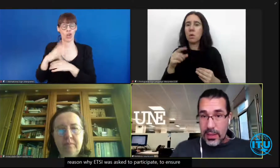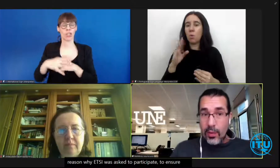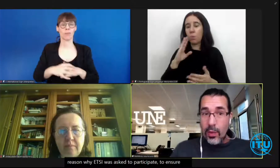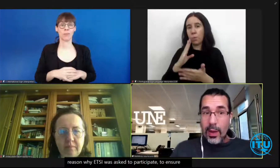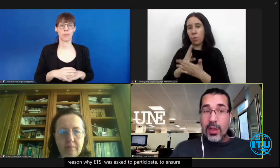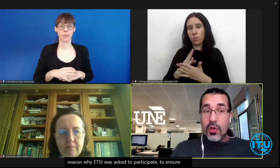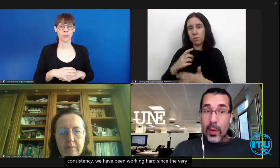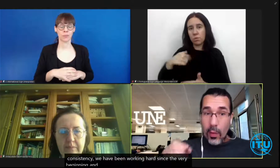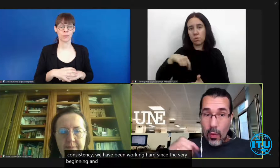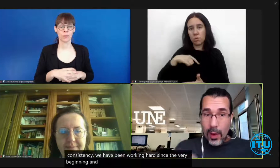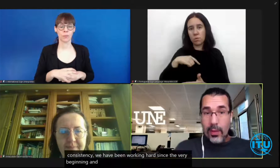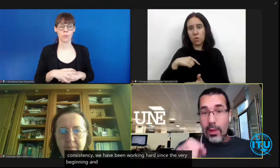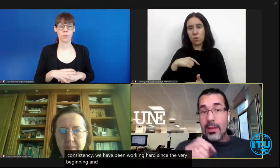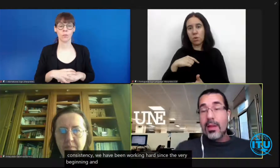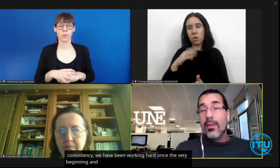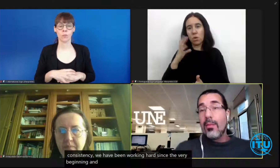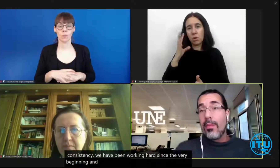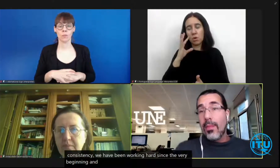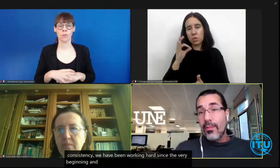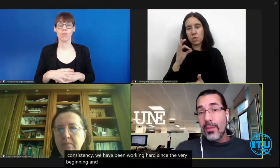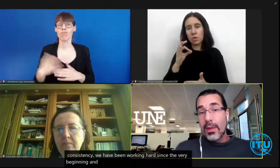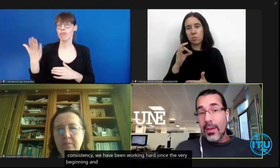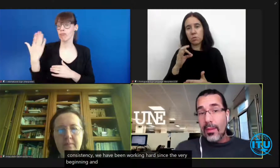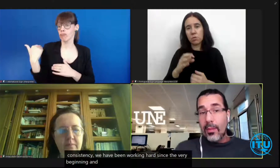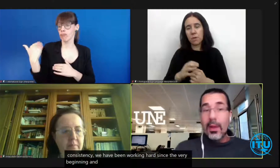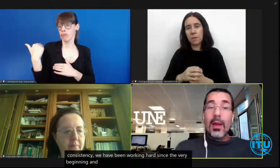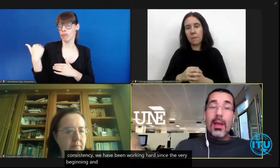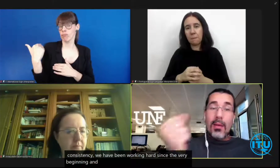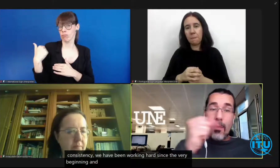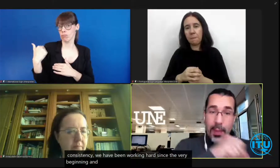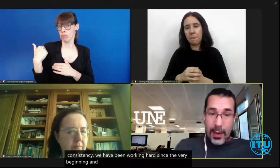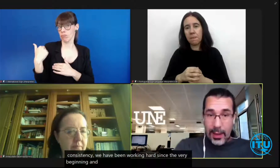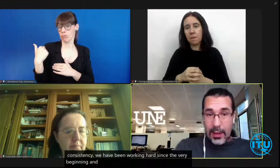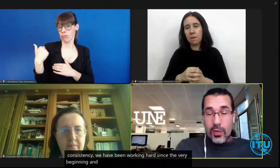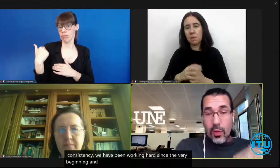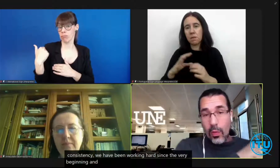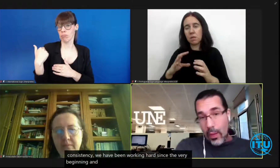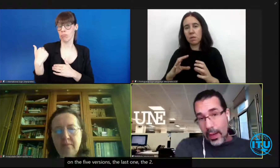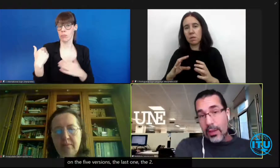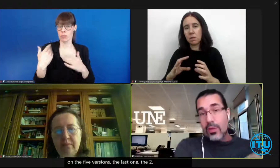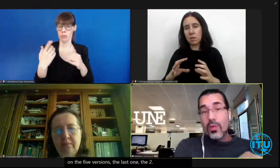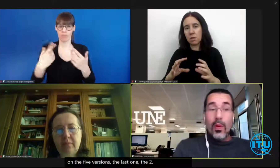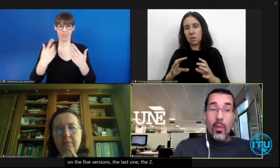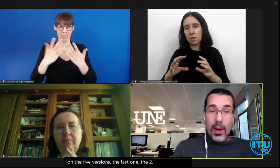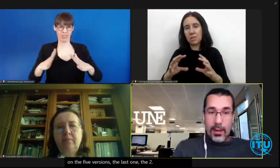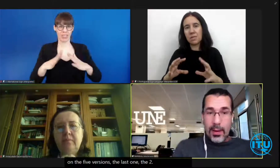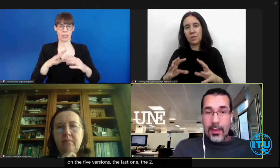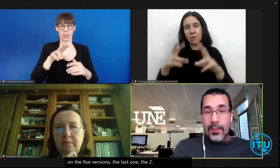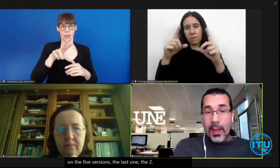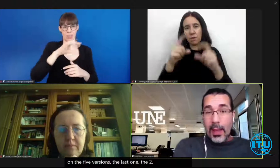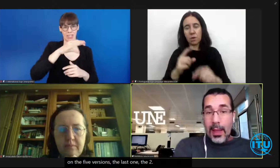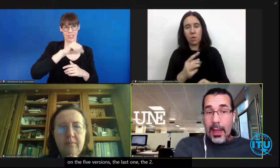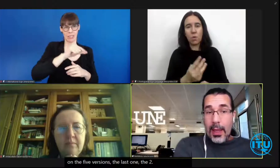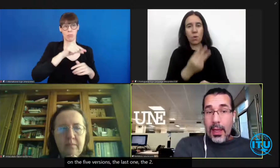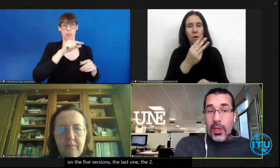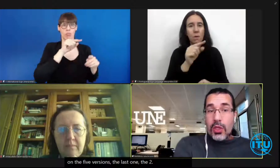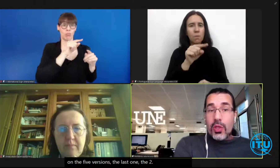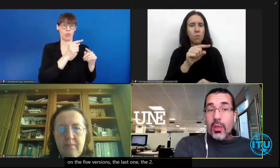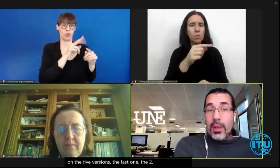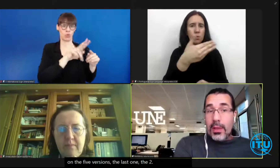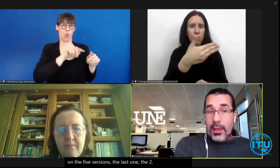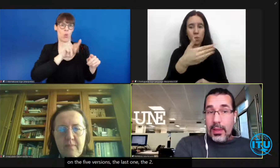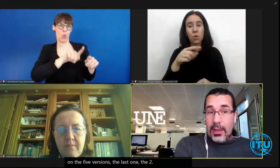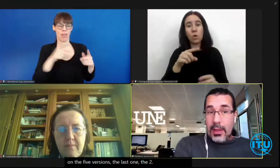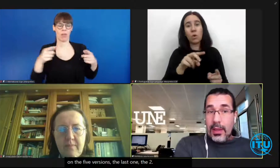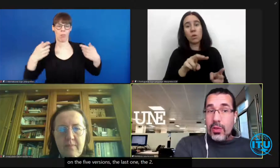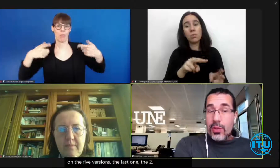are consistent with WCAG 2.1 and were indeed developed in parallel to WCAG 2.1.